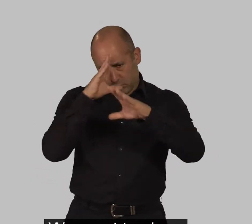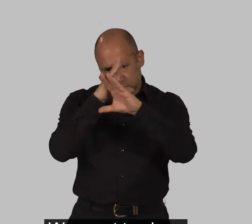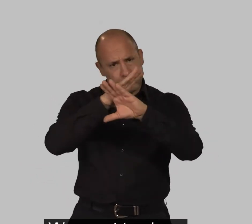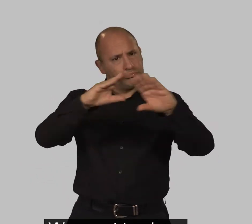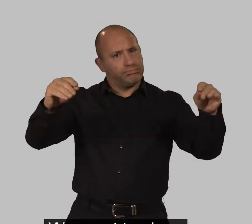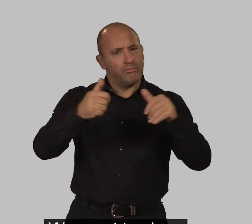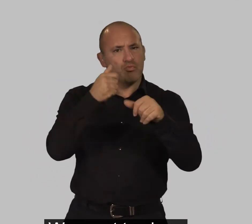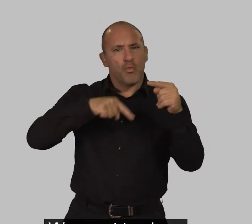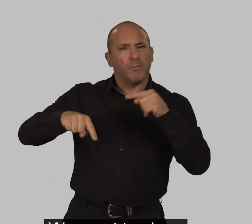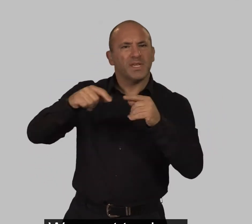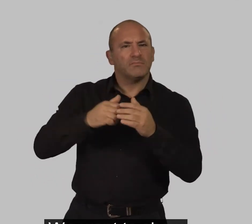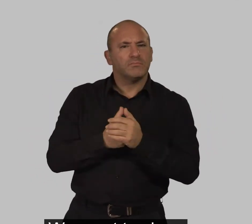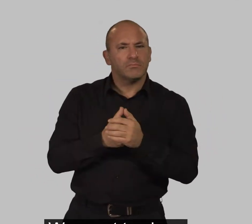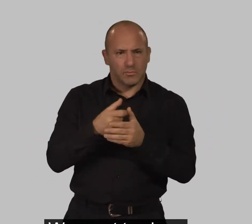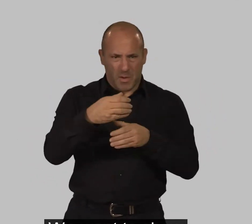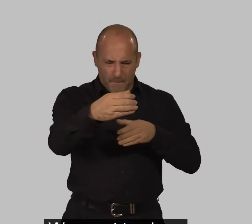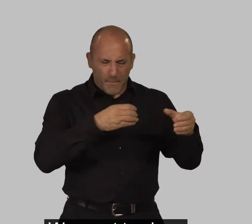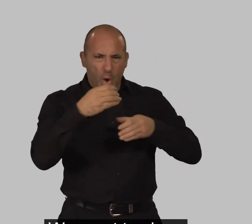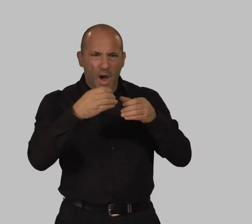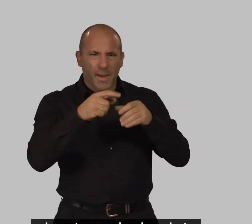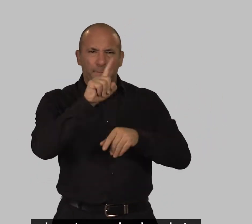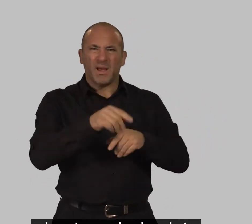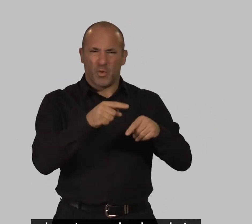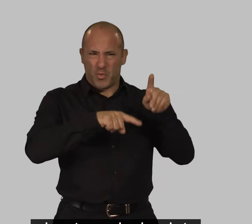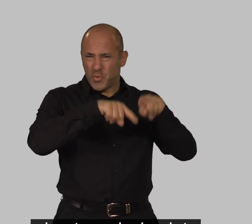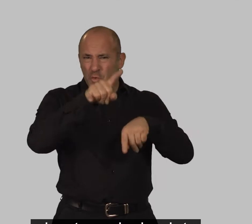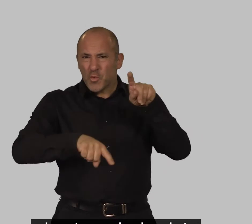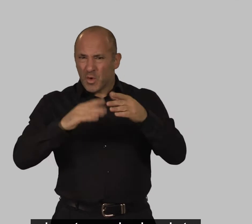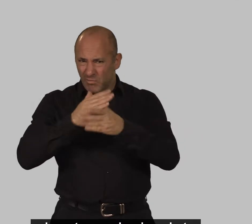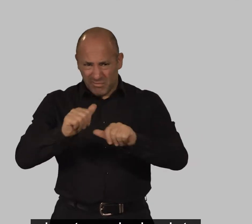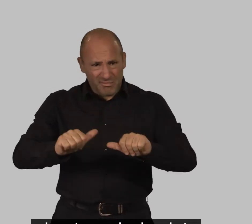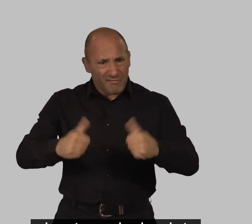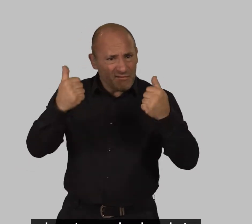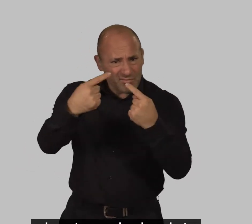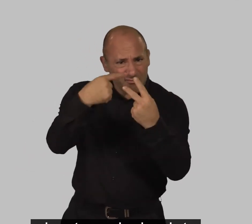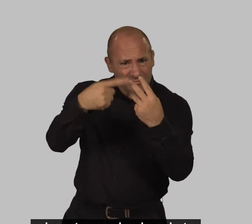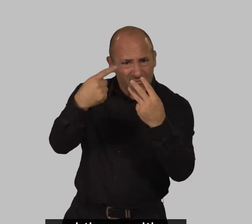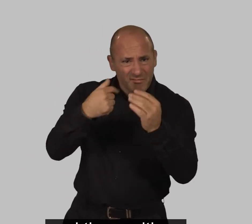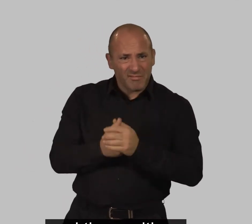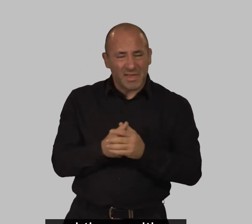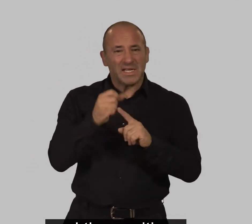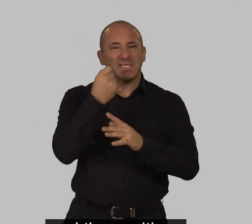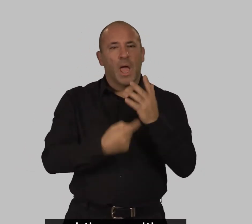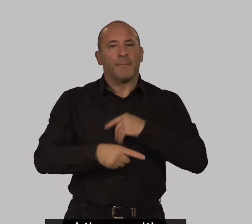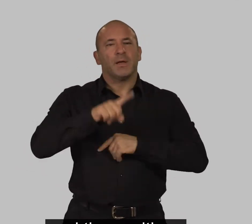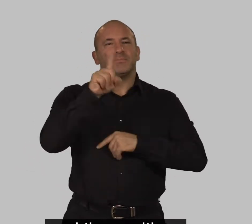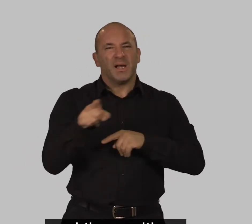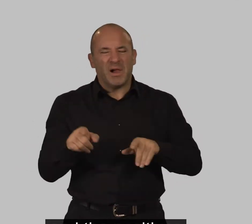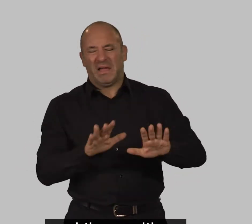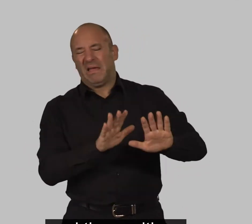We want to show businesses the good things about employing lots of different people, and the positives